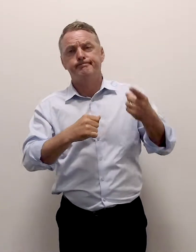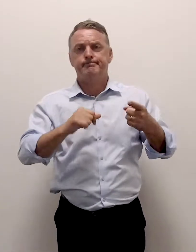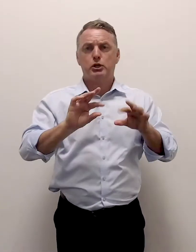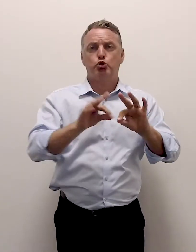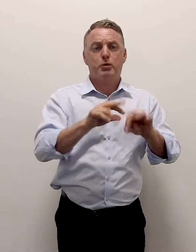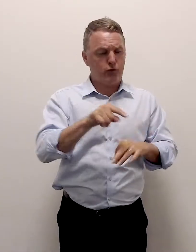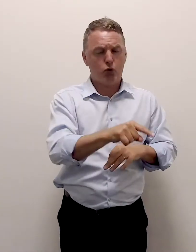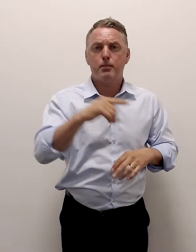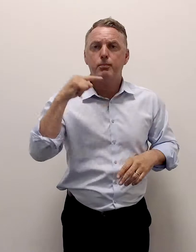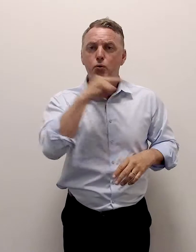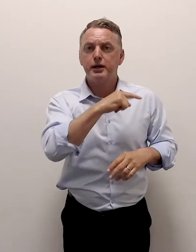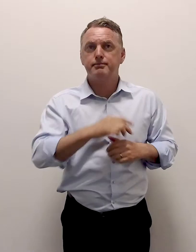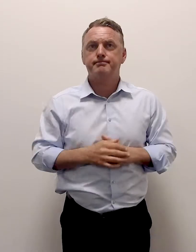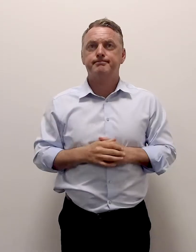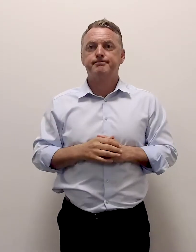instead.